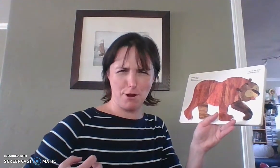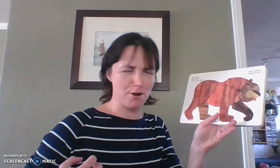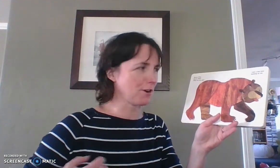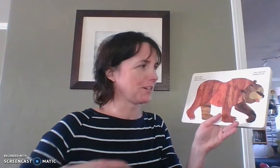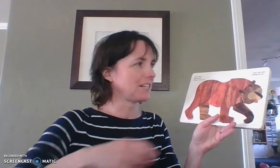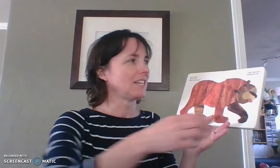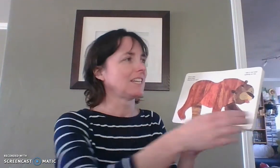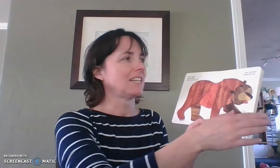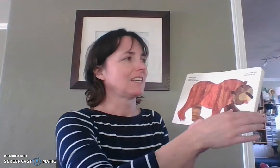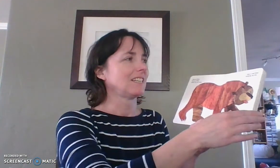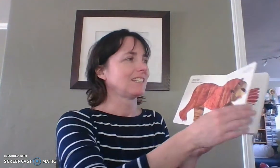bear.